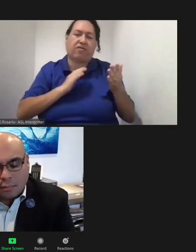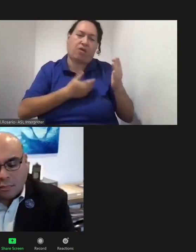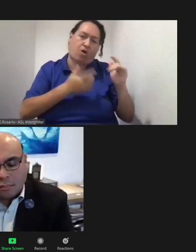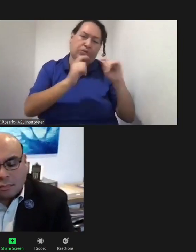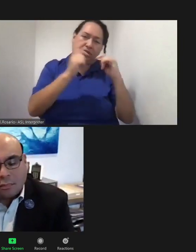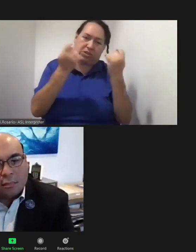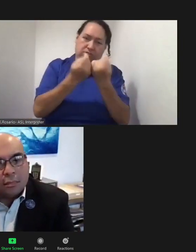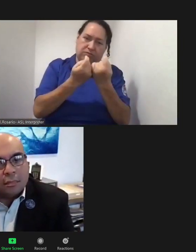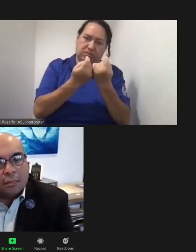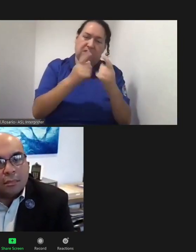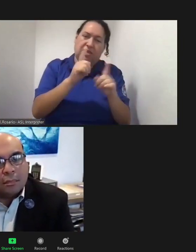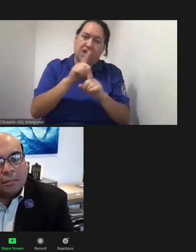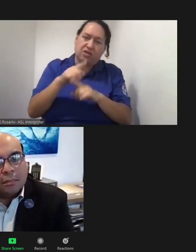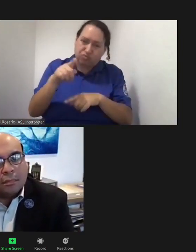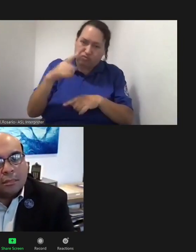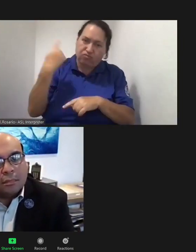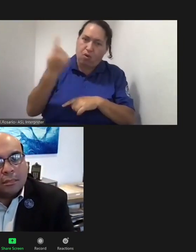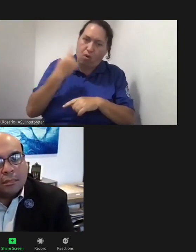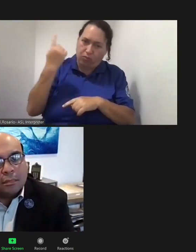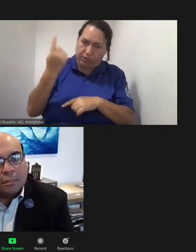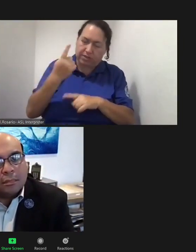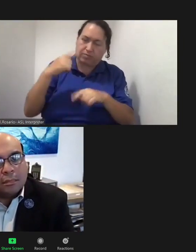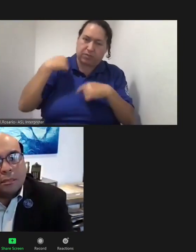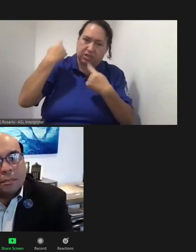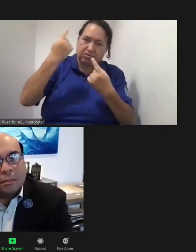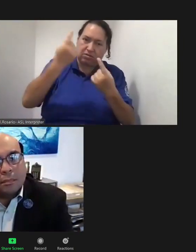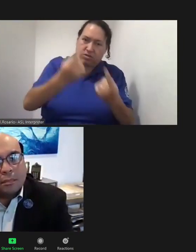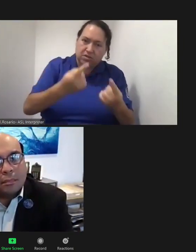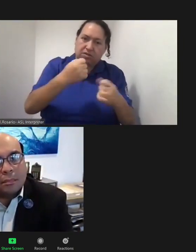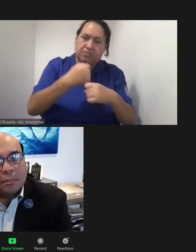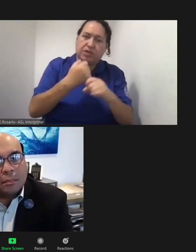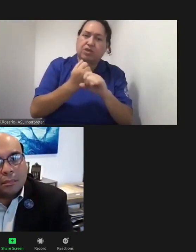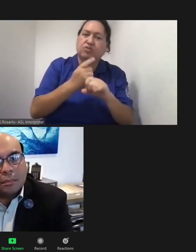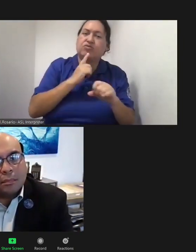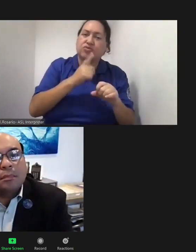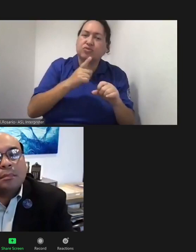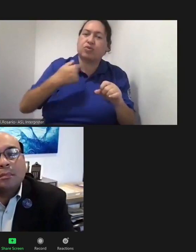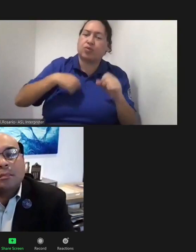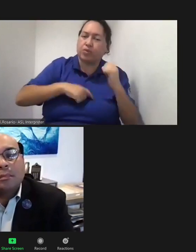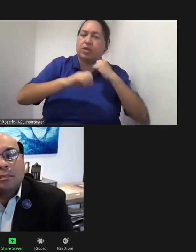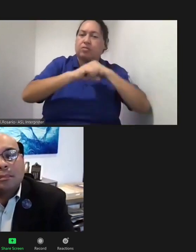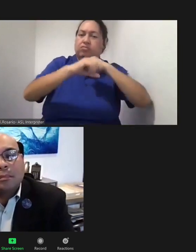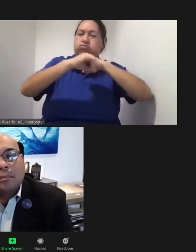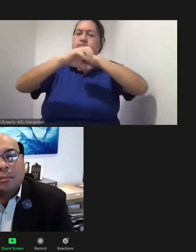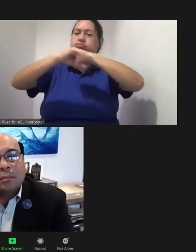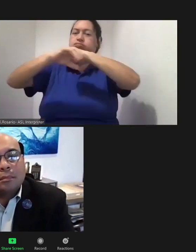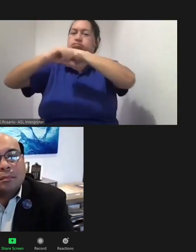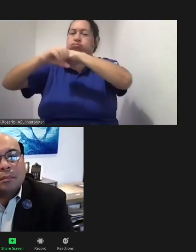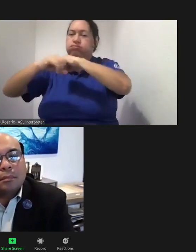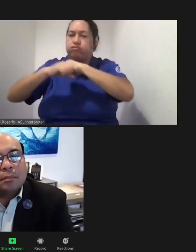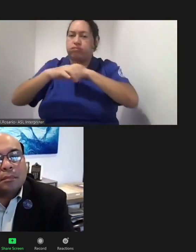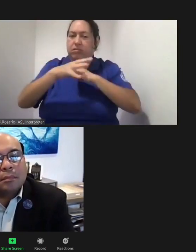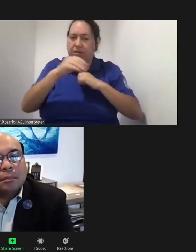as you have always been, to make sure that we message out and we